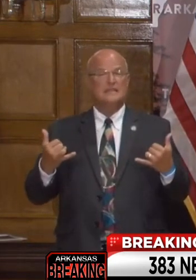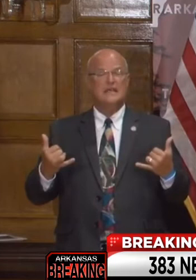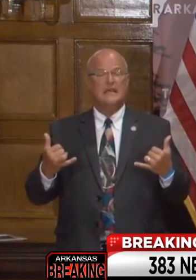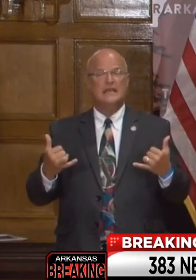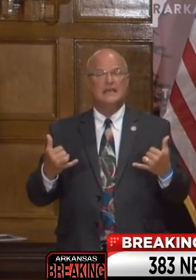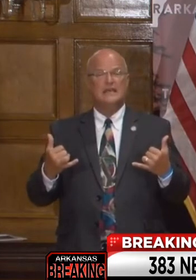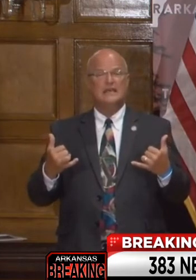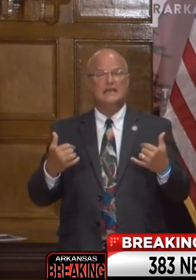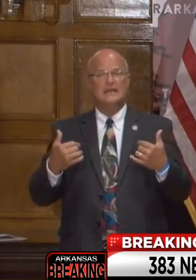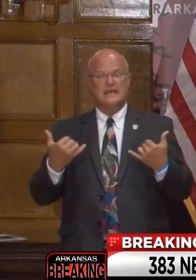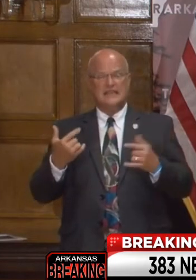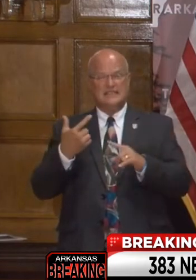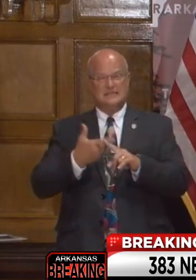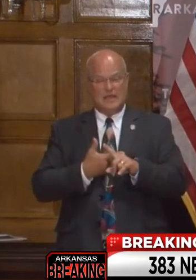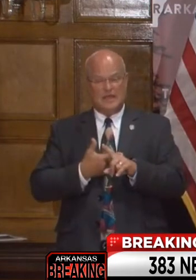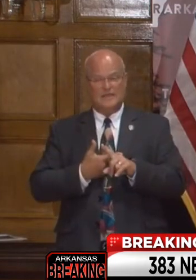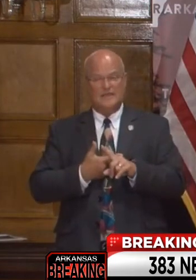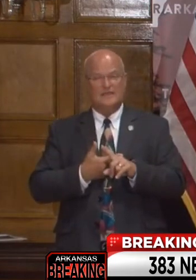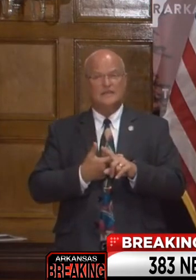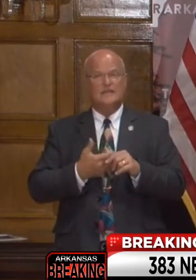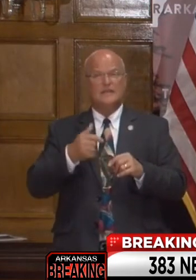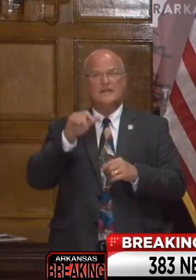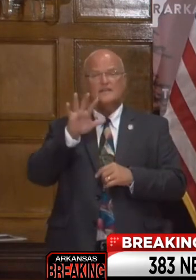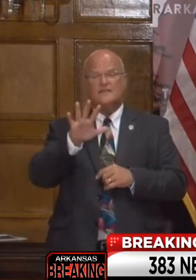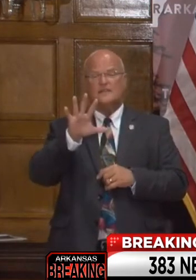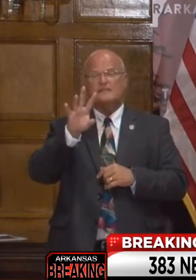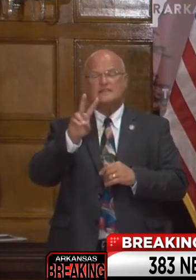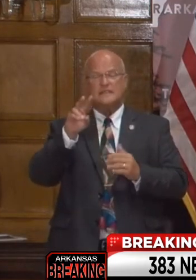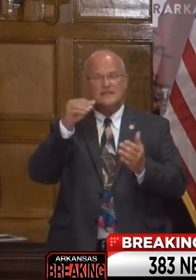we have, for this month, we have